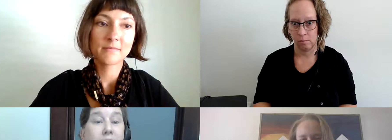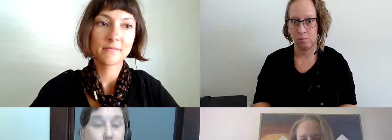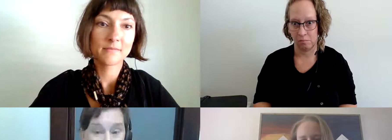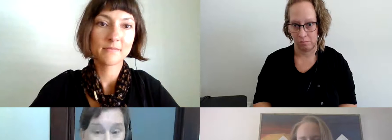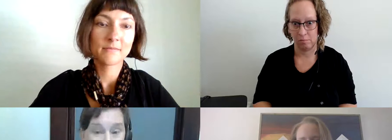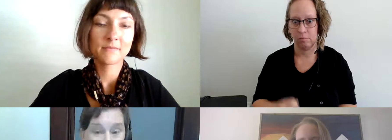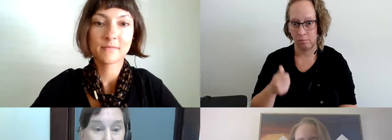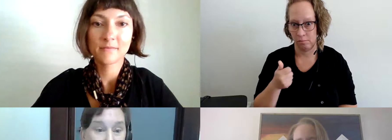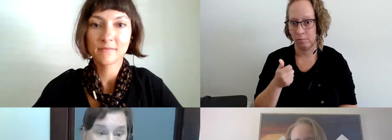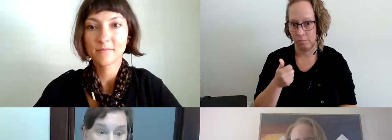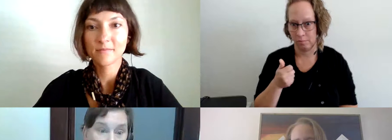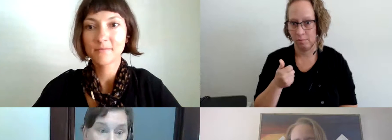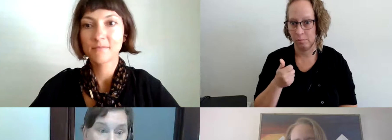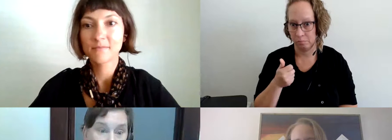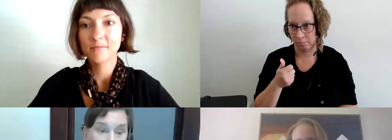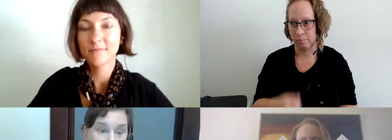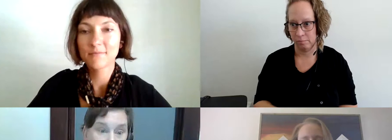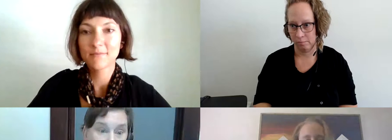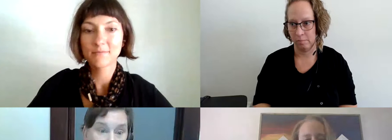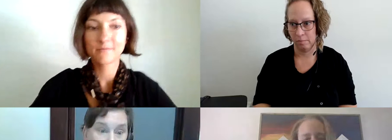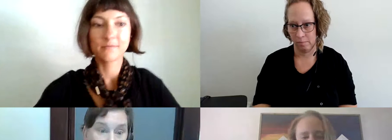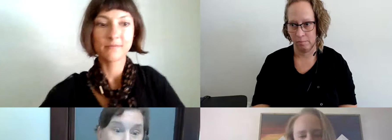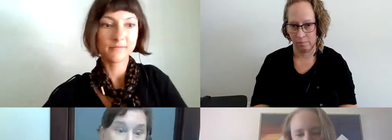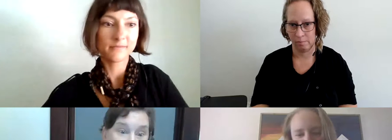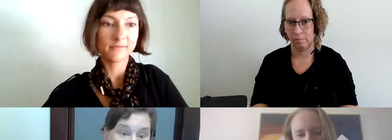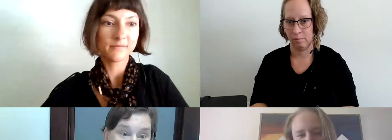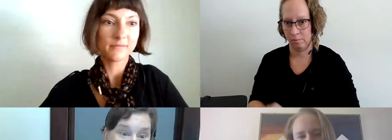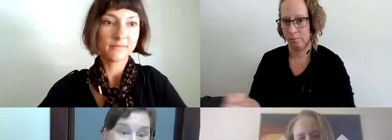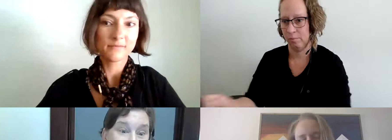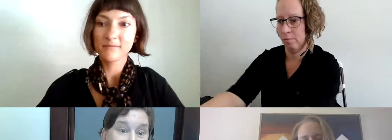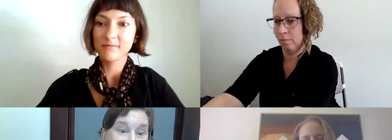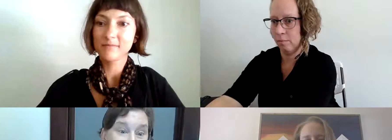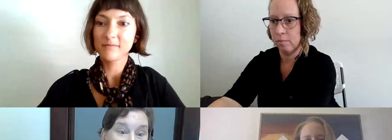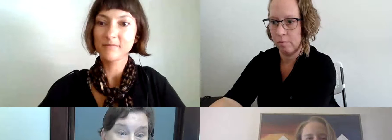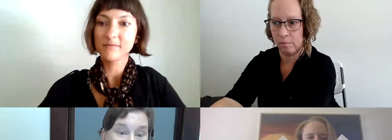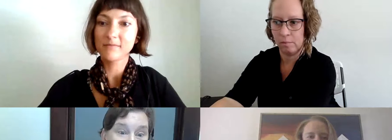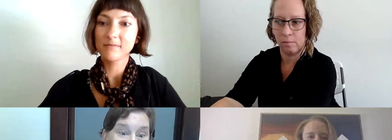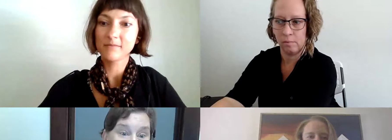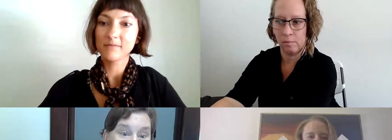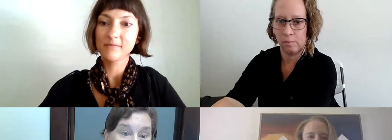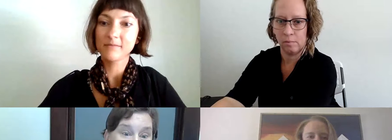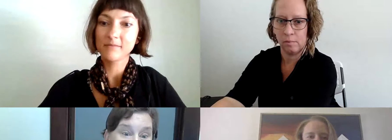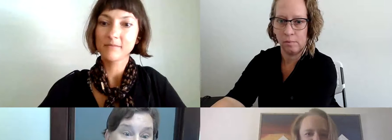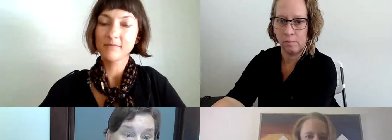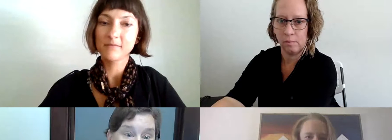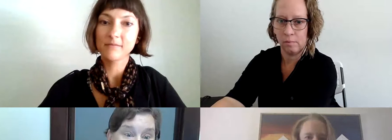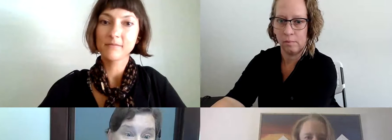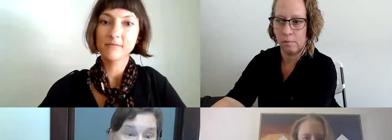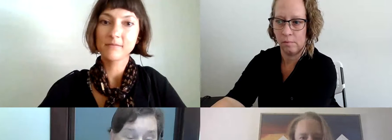that Susan, the other interpreter, can see me, and she